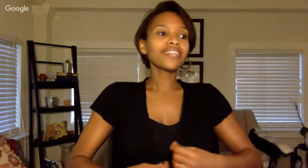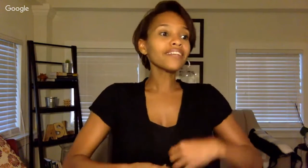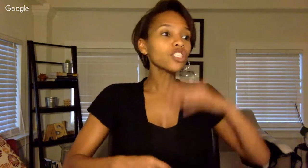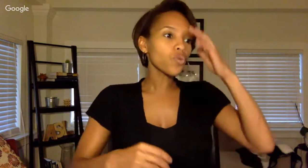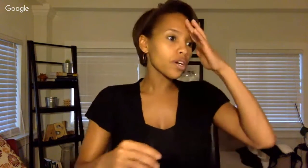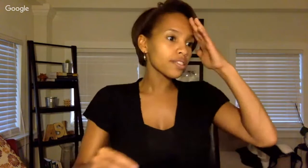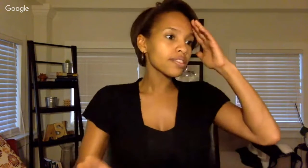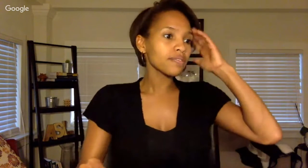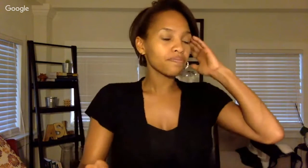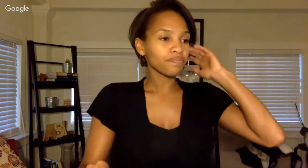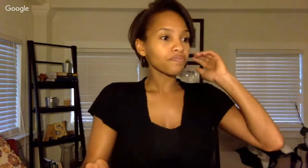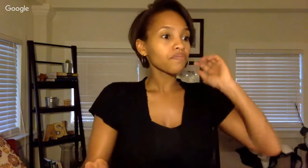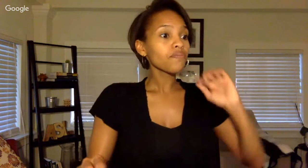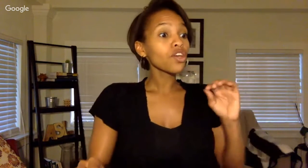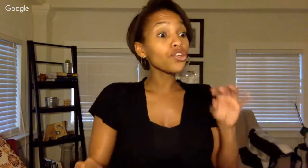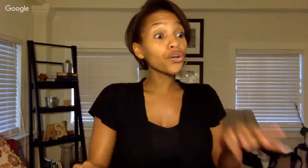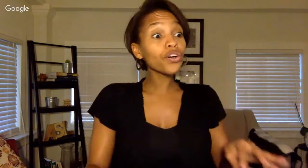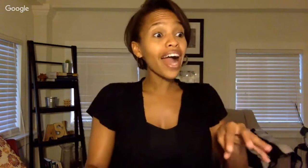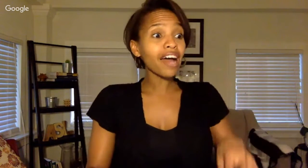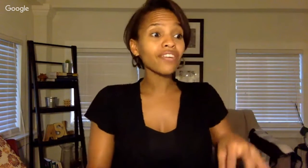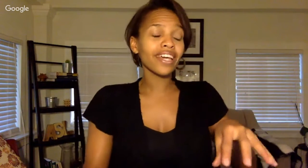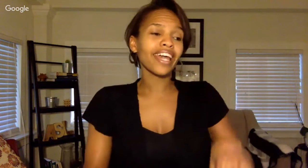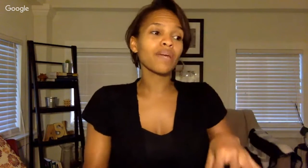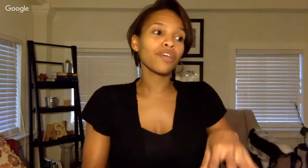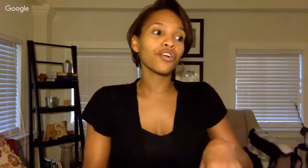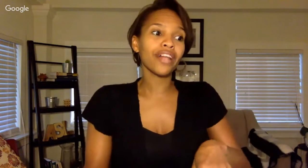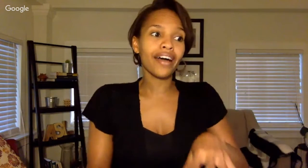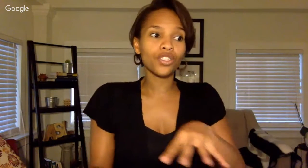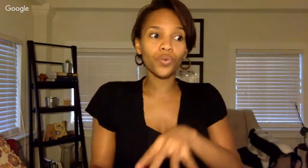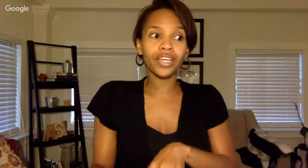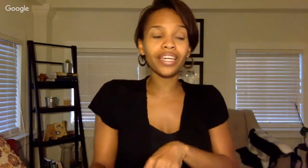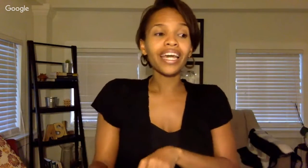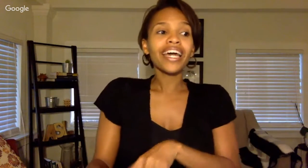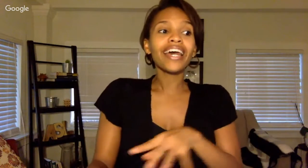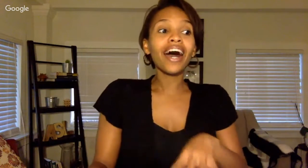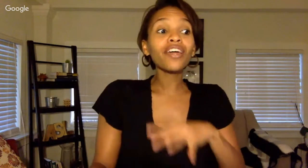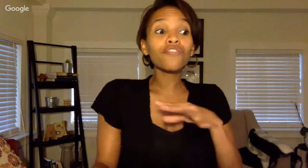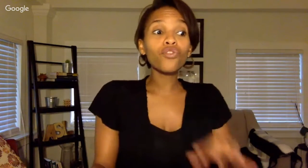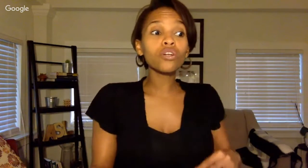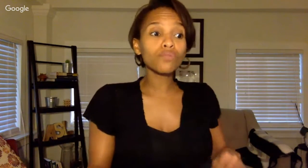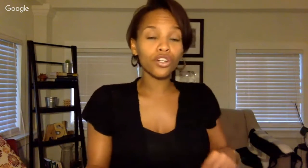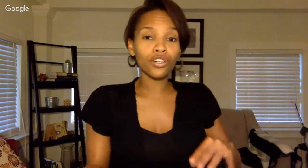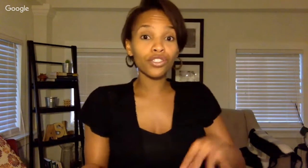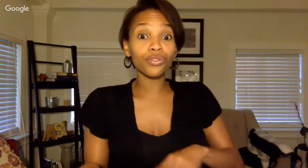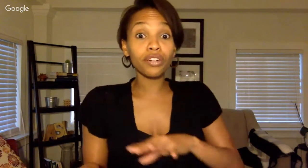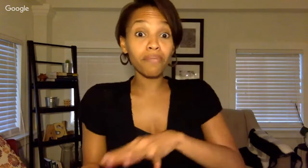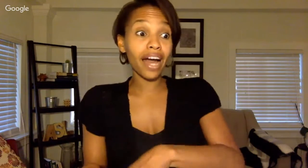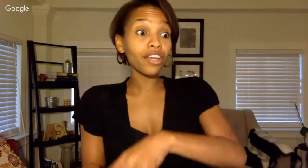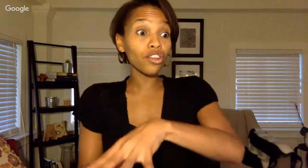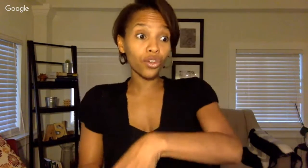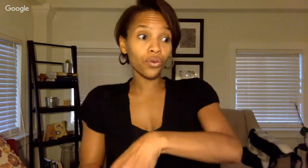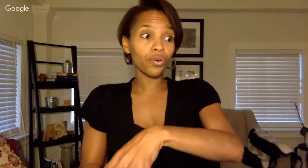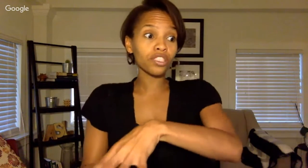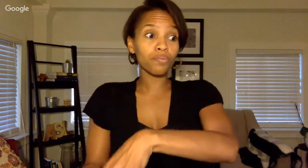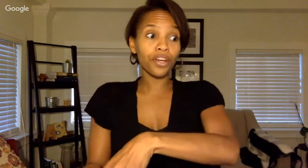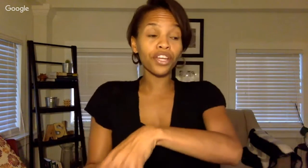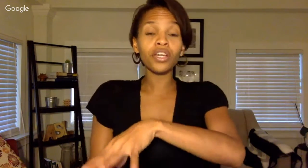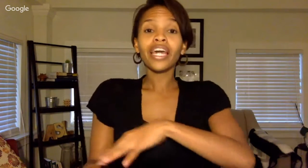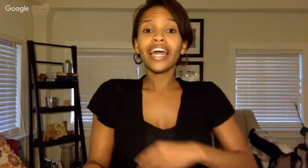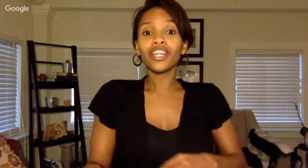sentence was, your advocate came here last week, and I informed her to remind you to bring, and you